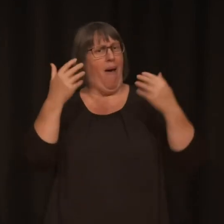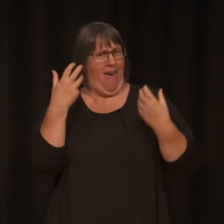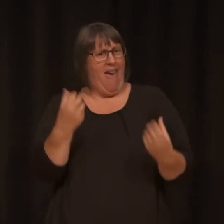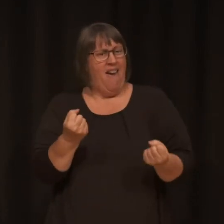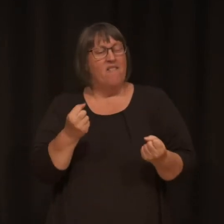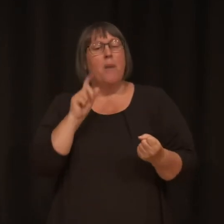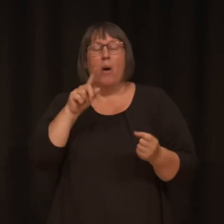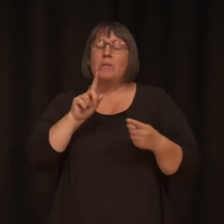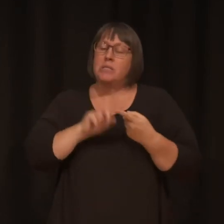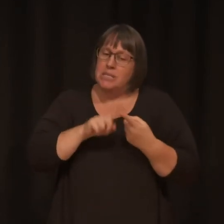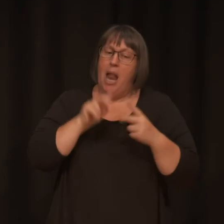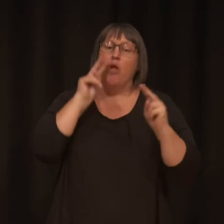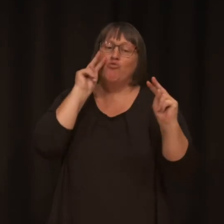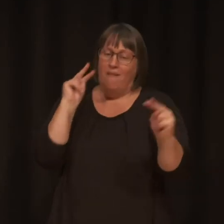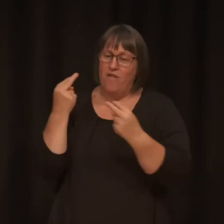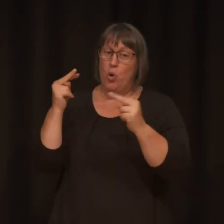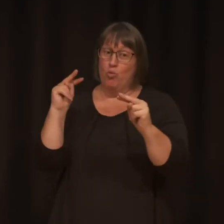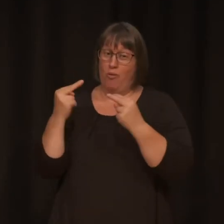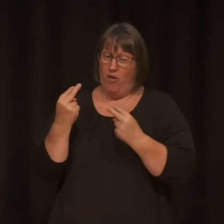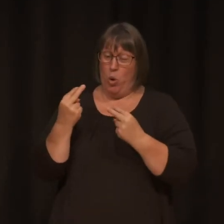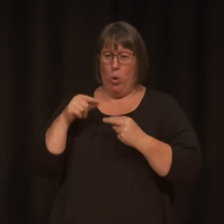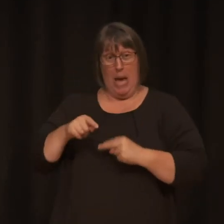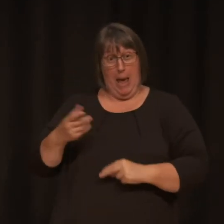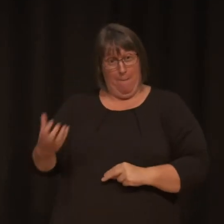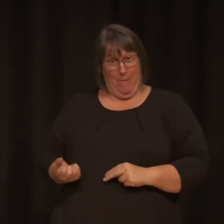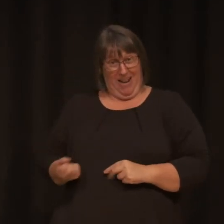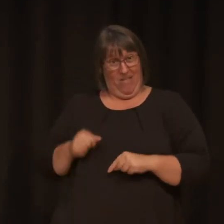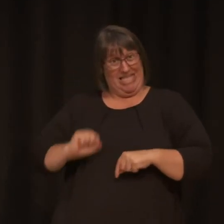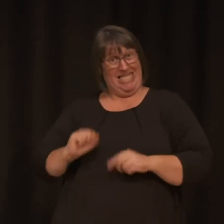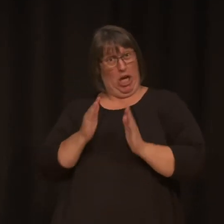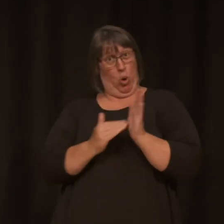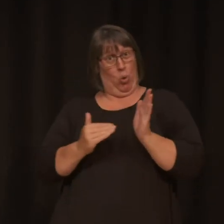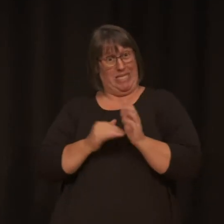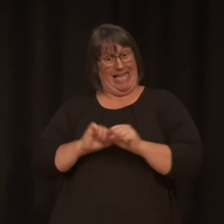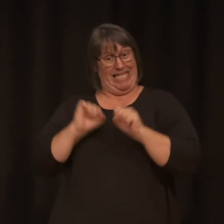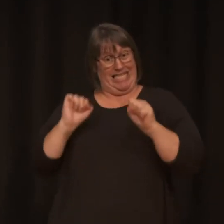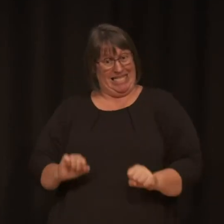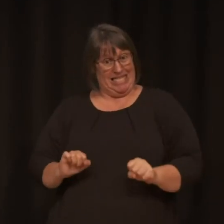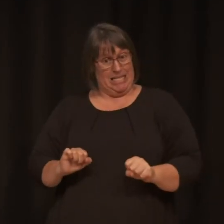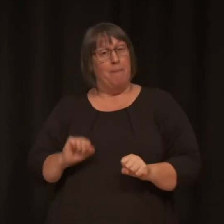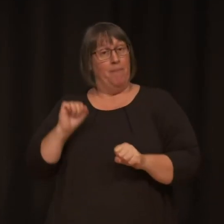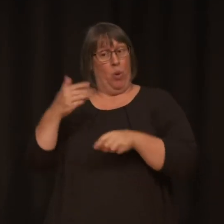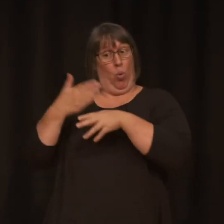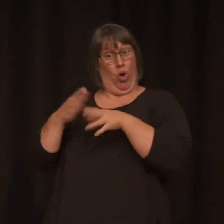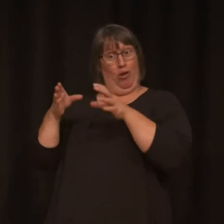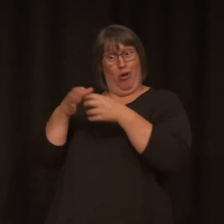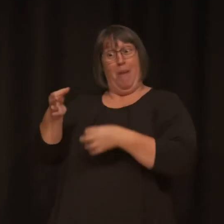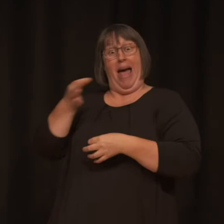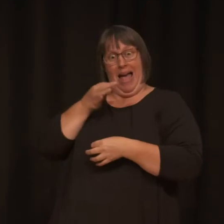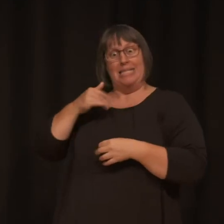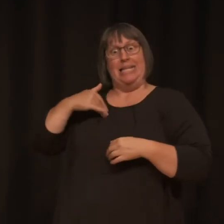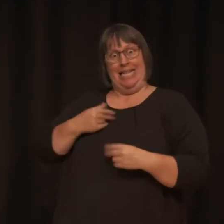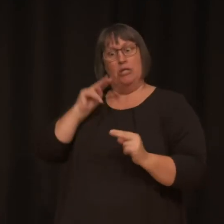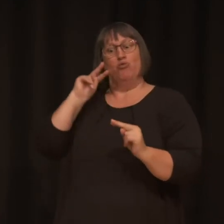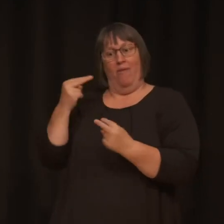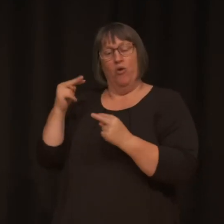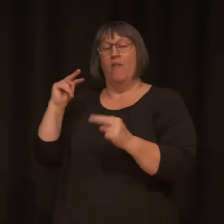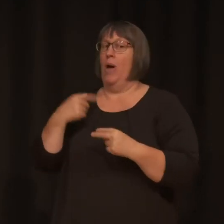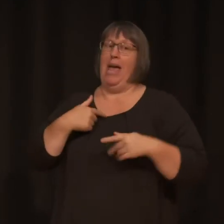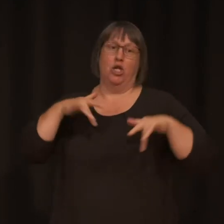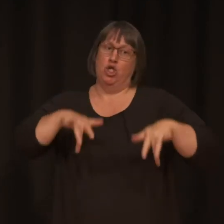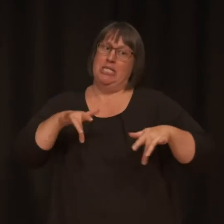looking at the adequacy of benefits in New Zealand. That's what the working group asked us to do, and we've always said we have more work to do